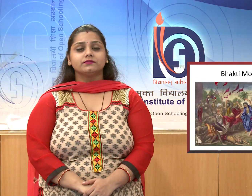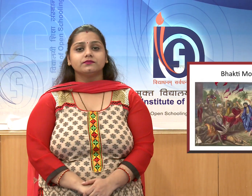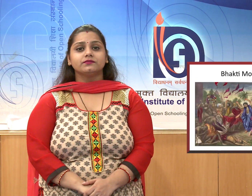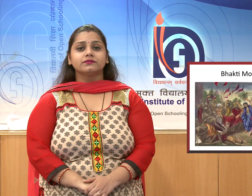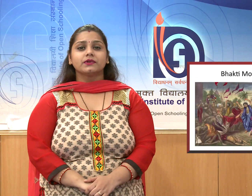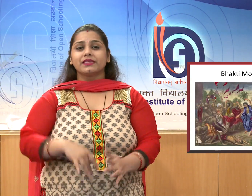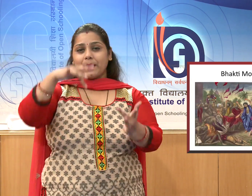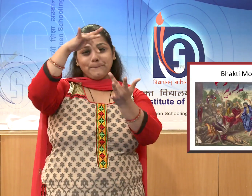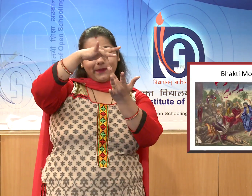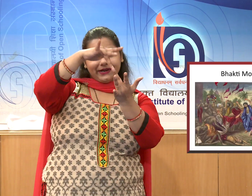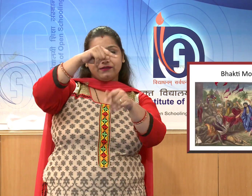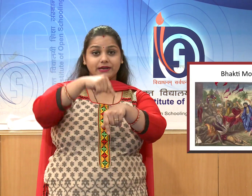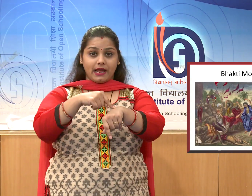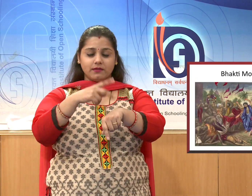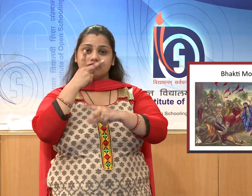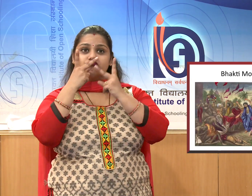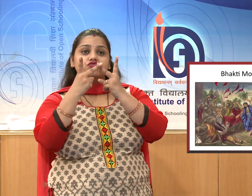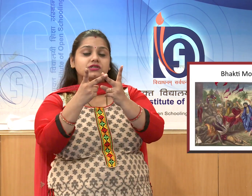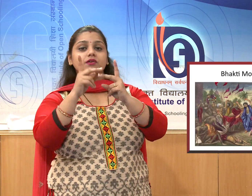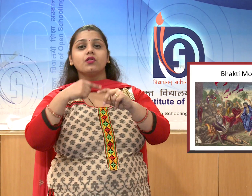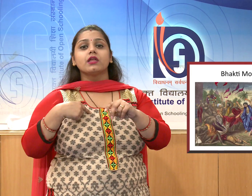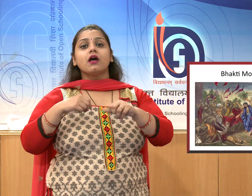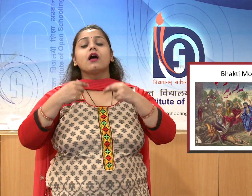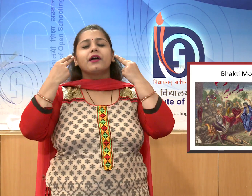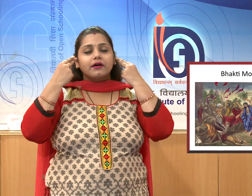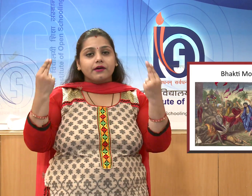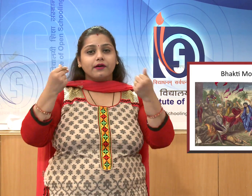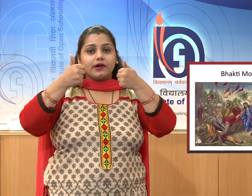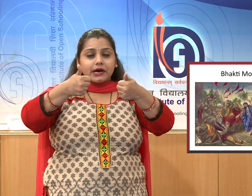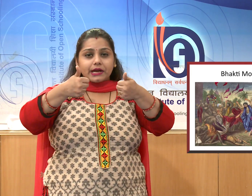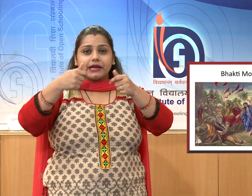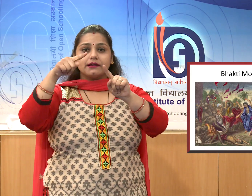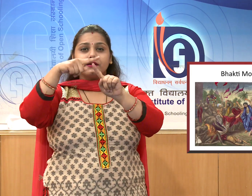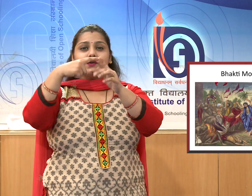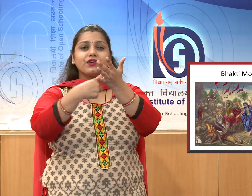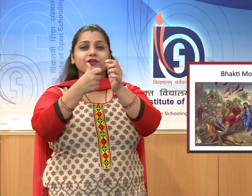the medieval period witnessed a great synthesis of traditions.